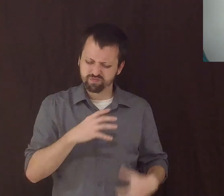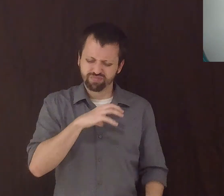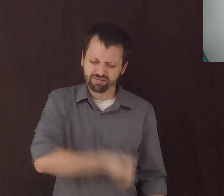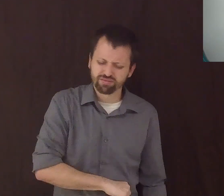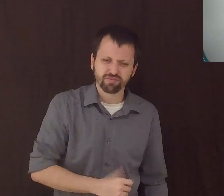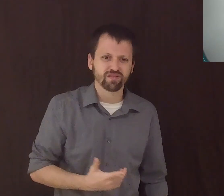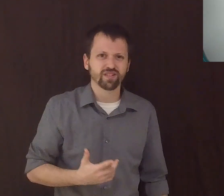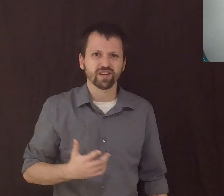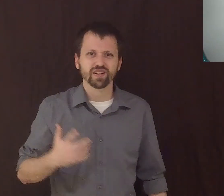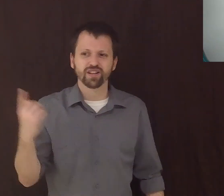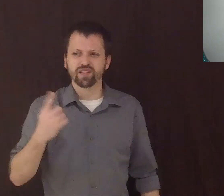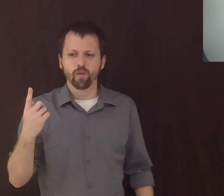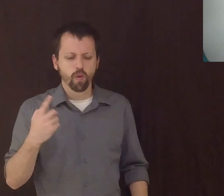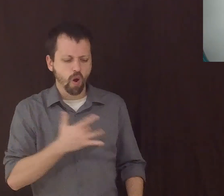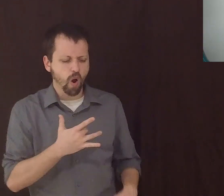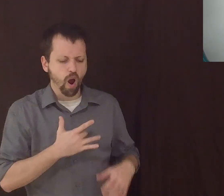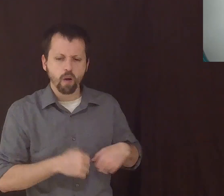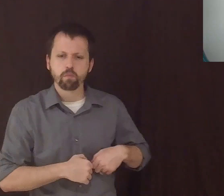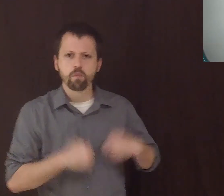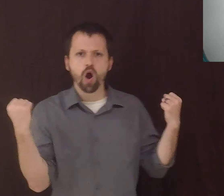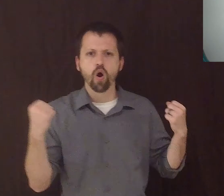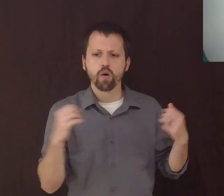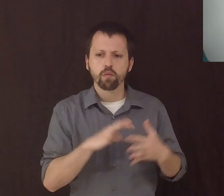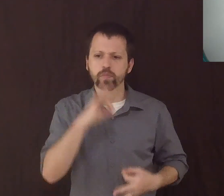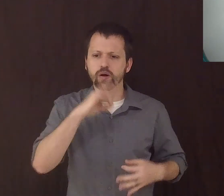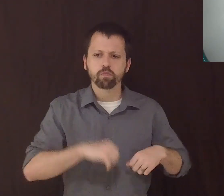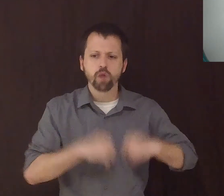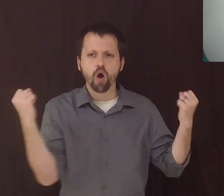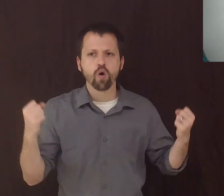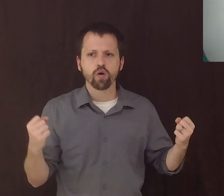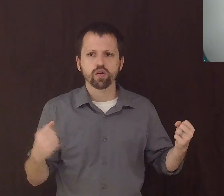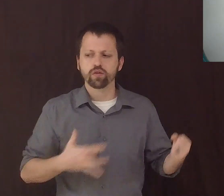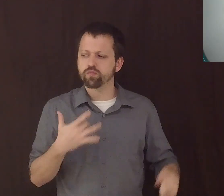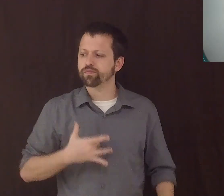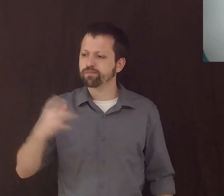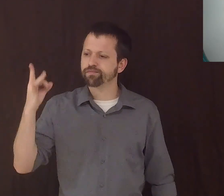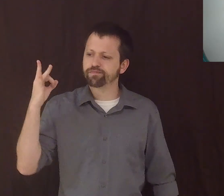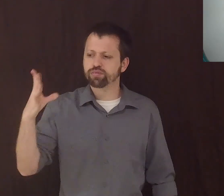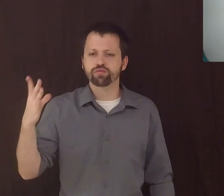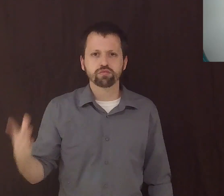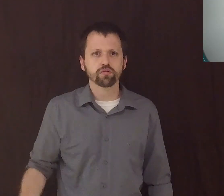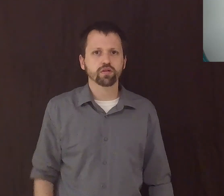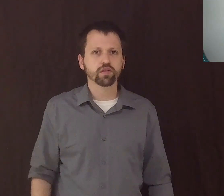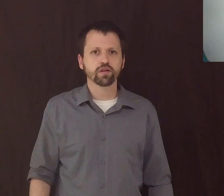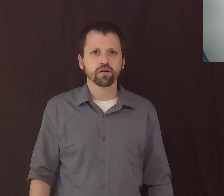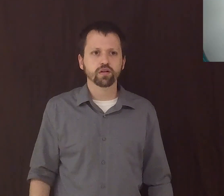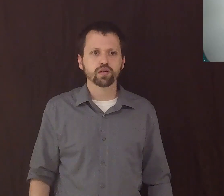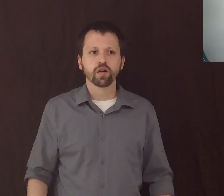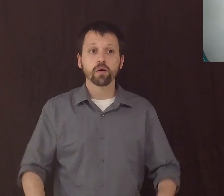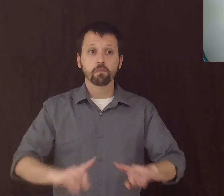heart and because something just broke our heart. It just broke our spirit. It just tore us up, you know? But